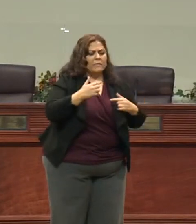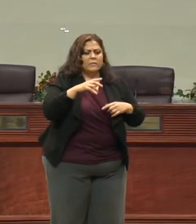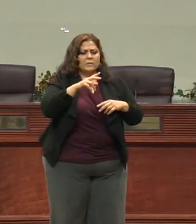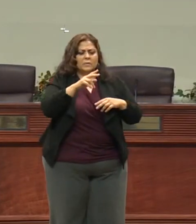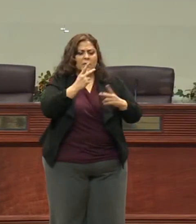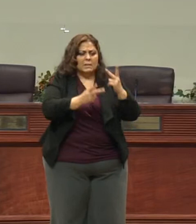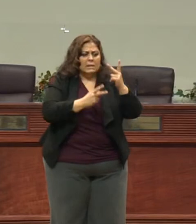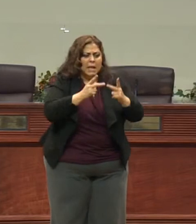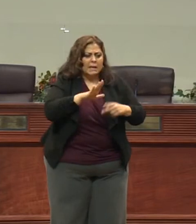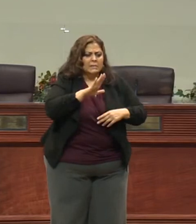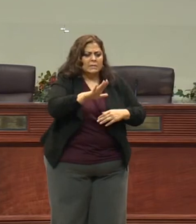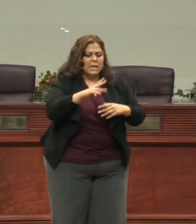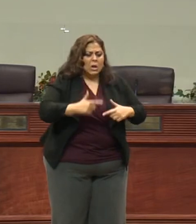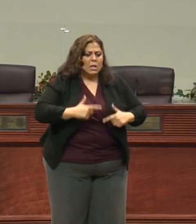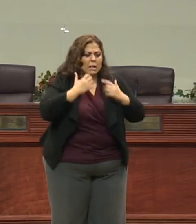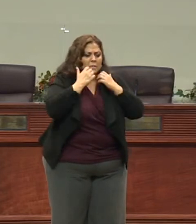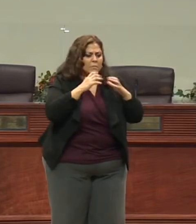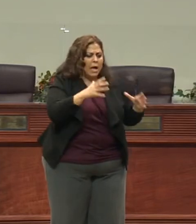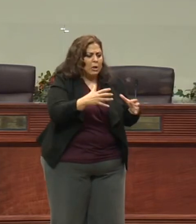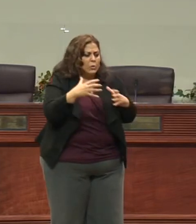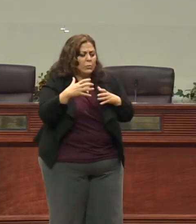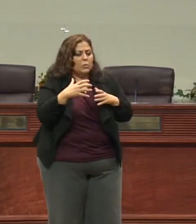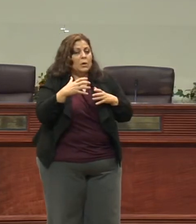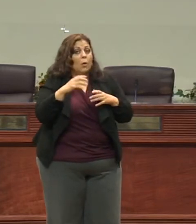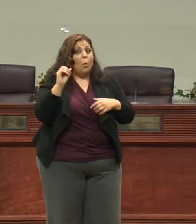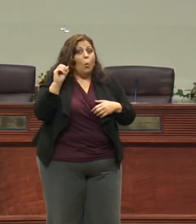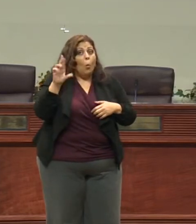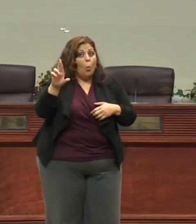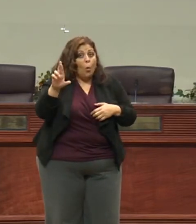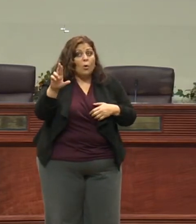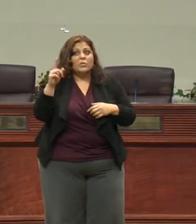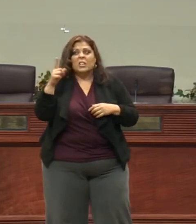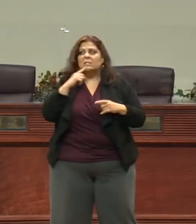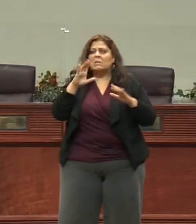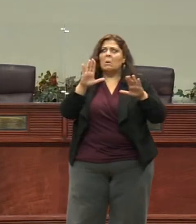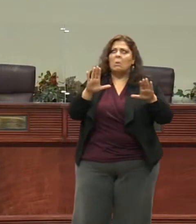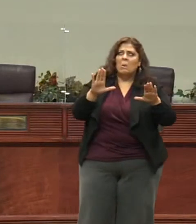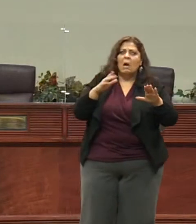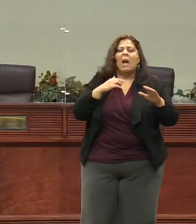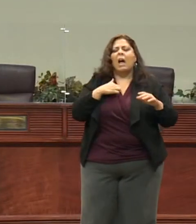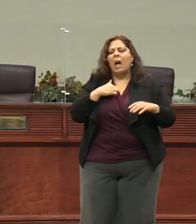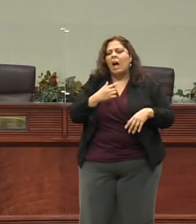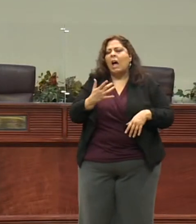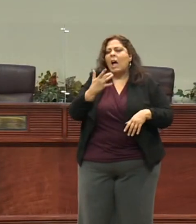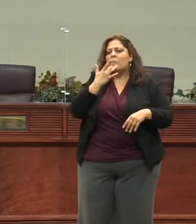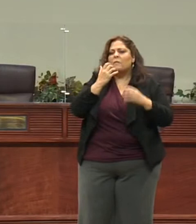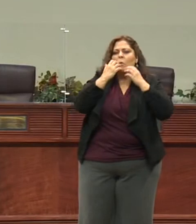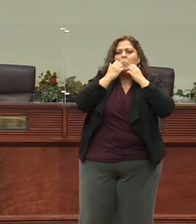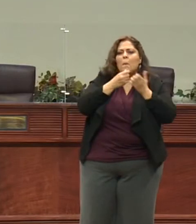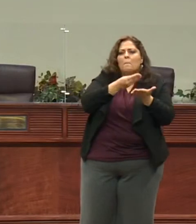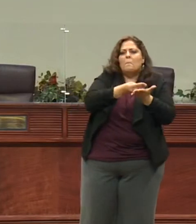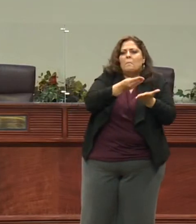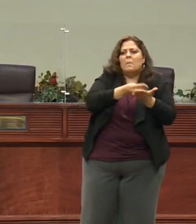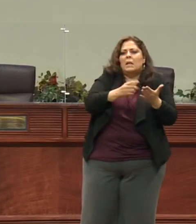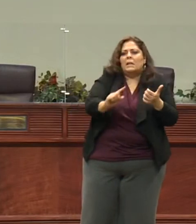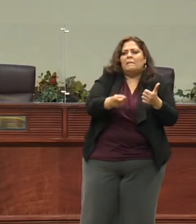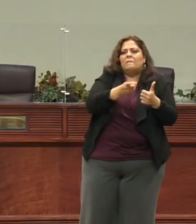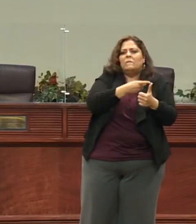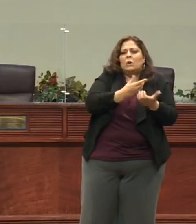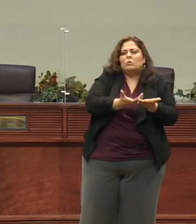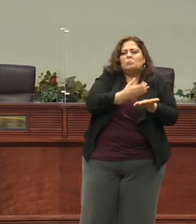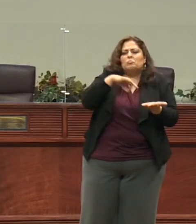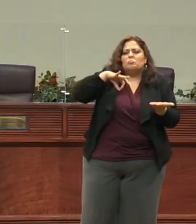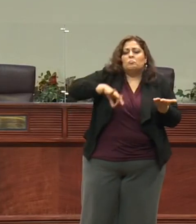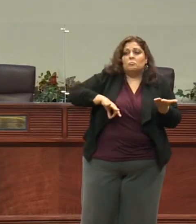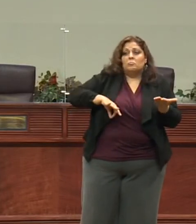more? So they're going to have to make some decisions there about where is that balance. And